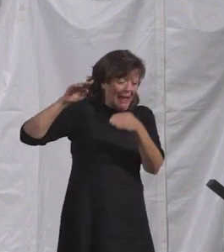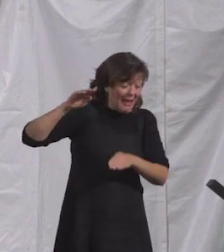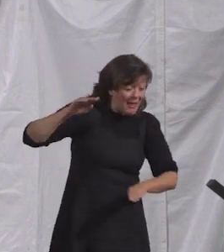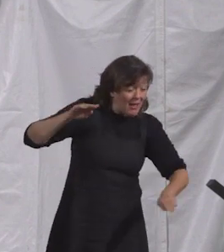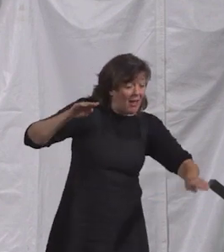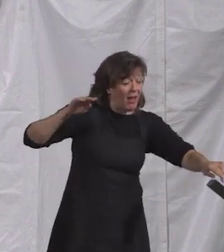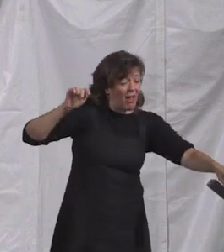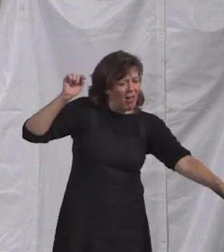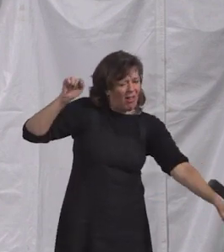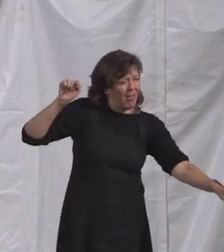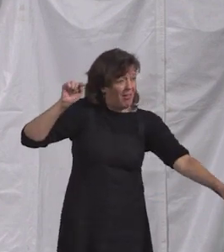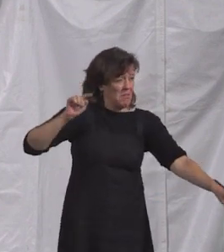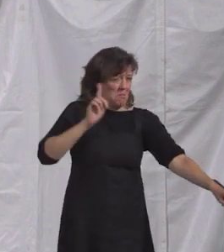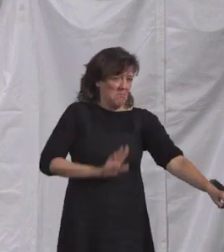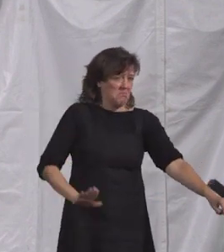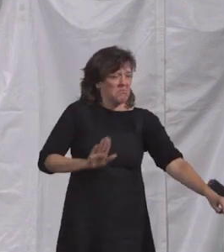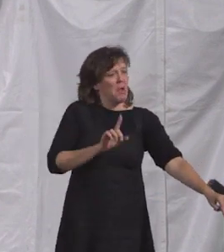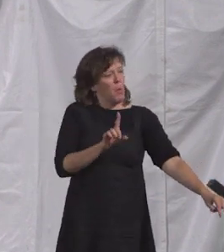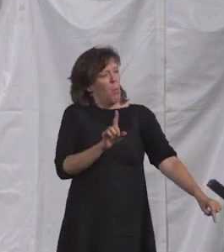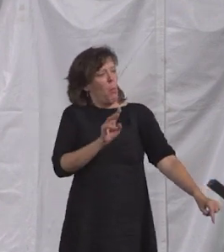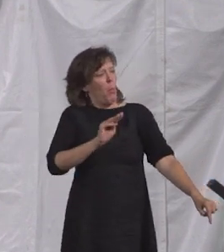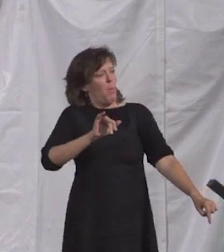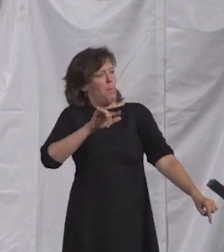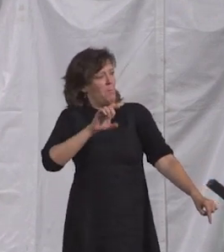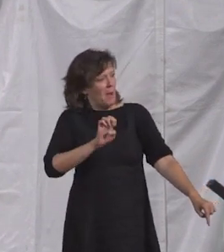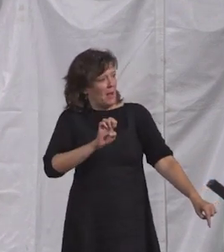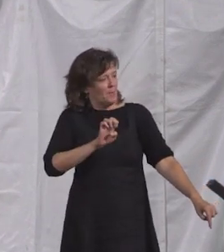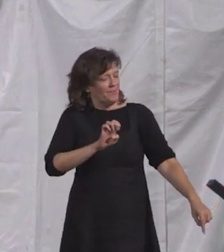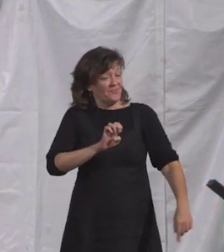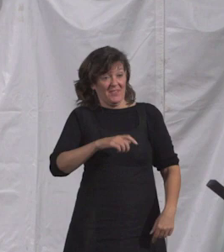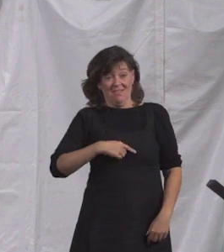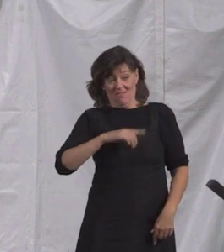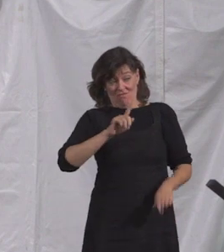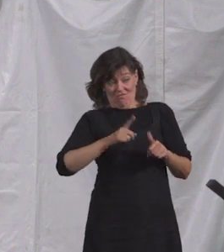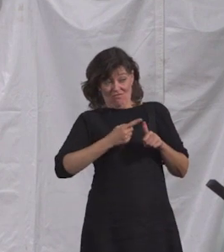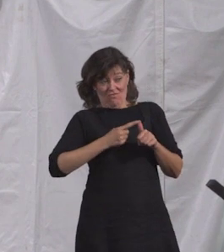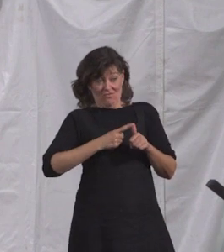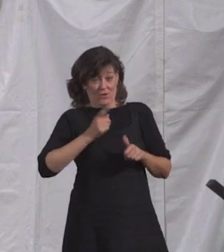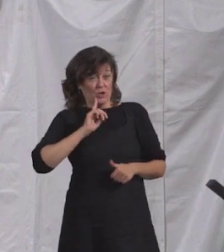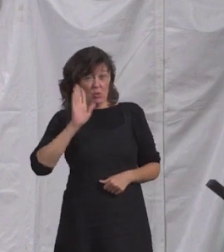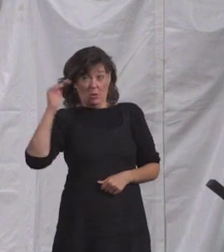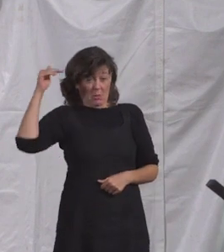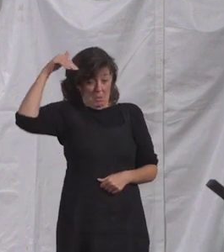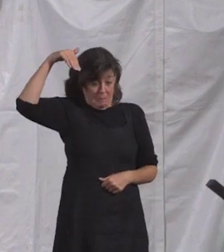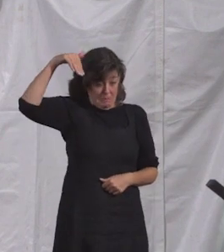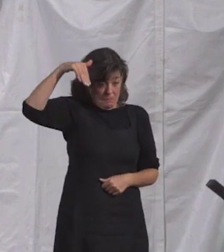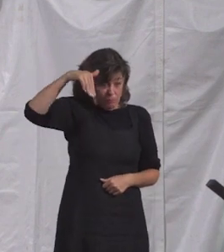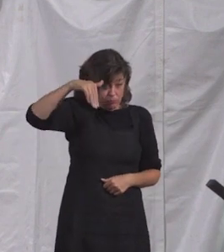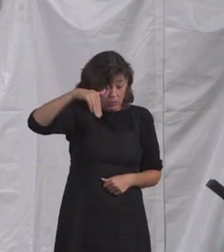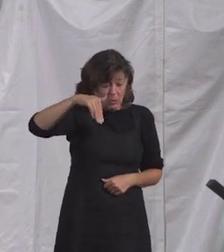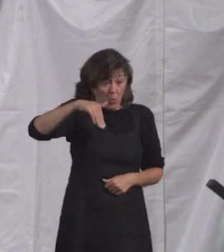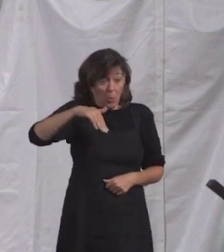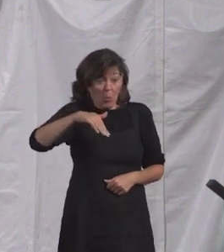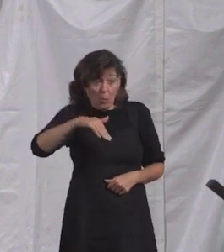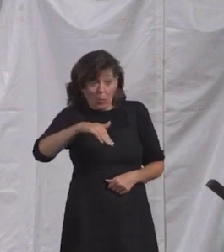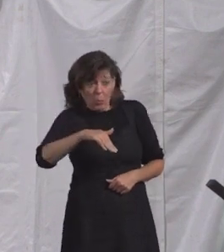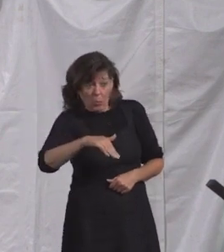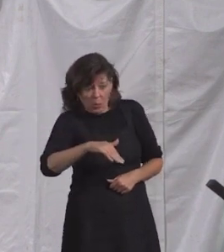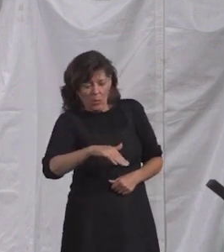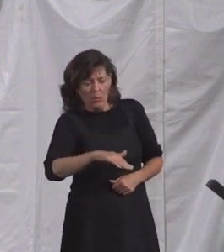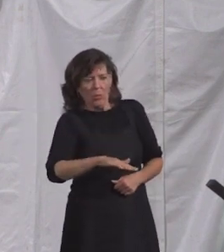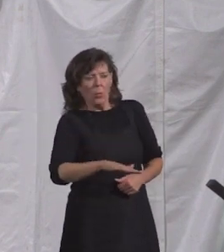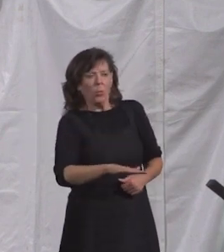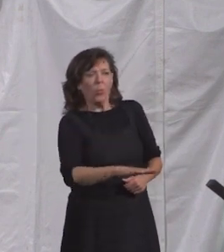is almost straight up and down. And then it sort of flattens out a little bit at Claire's Circle. And the last third of Weberwood